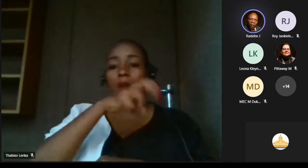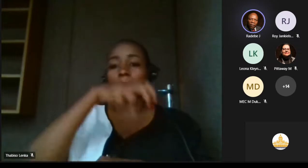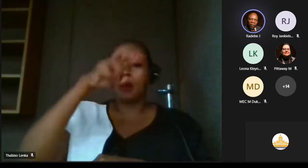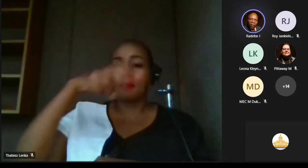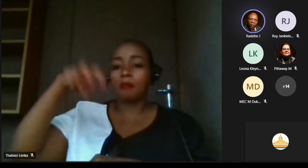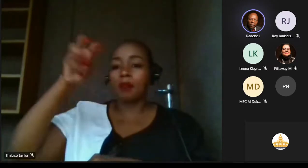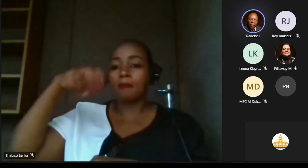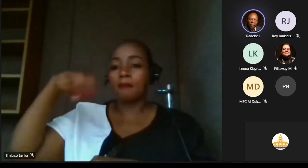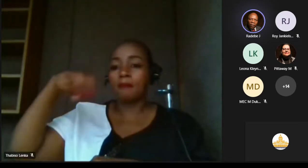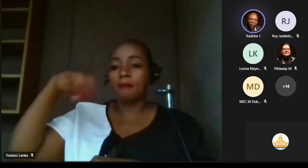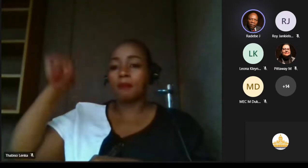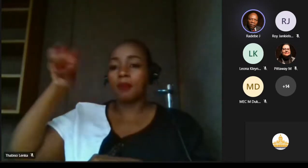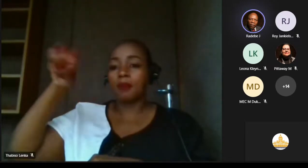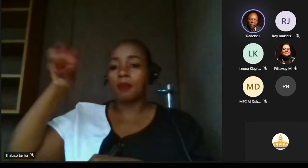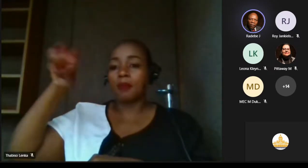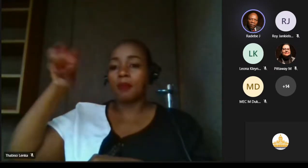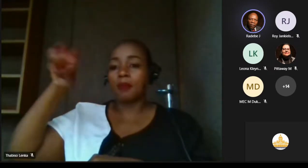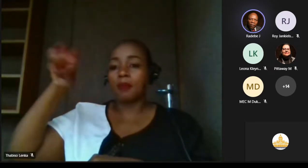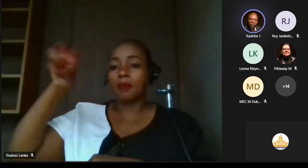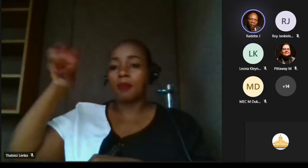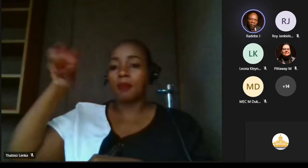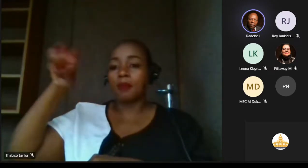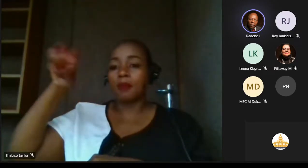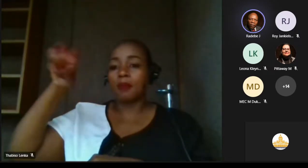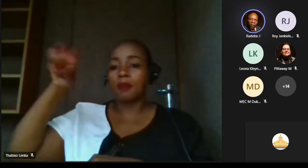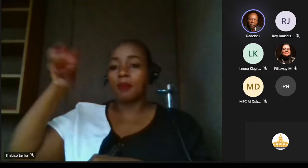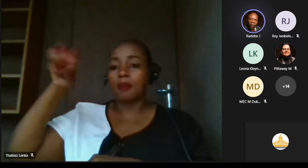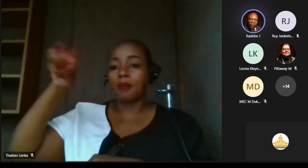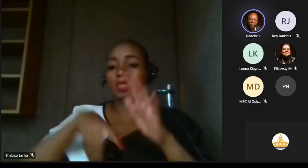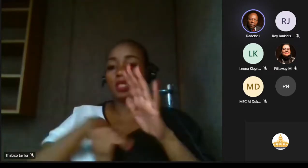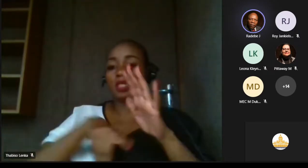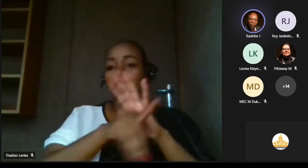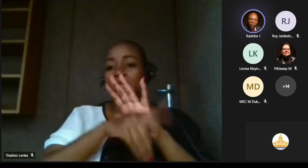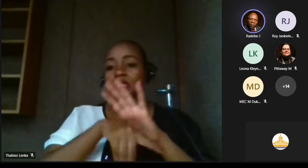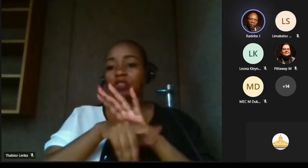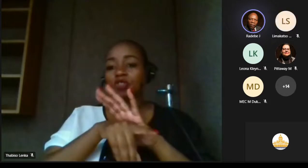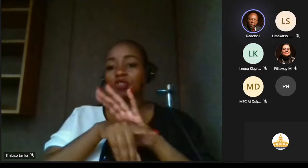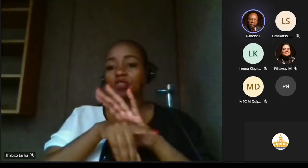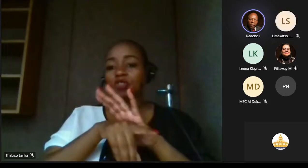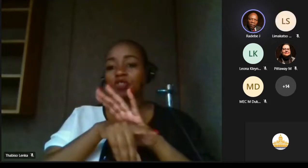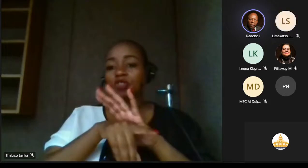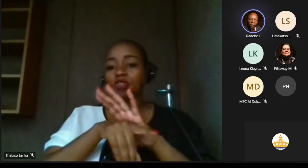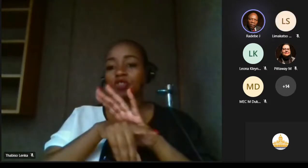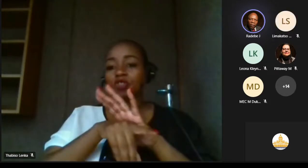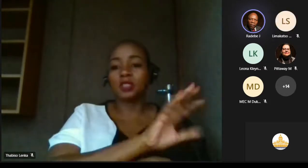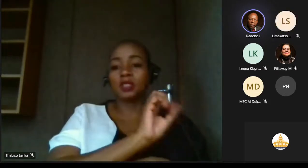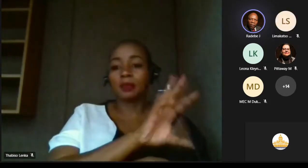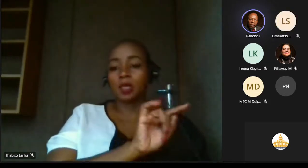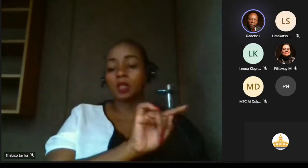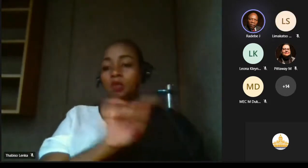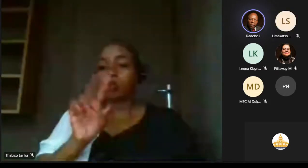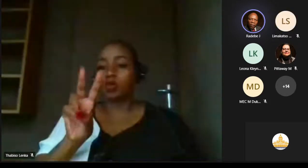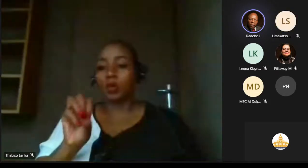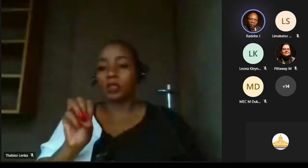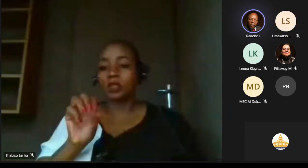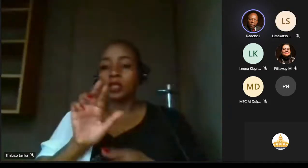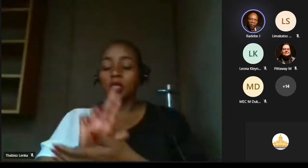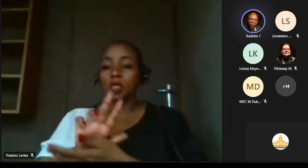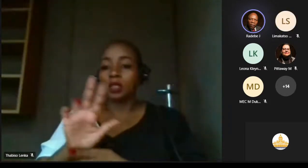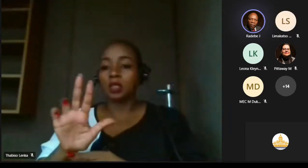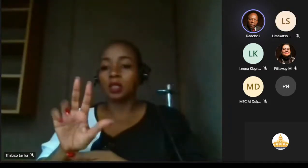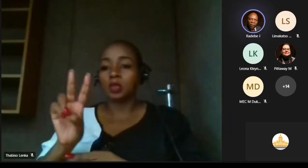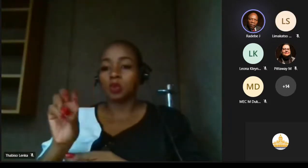and metro from the 15th of September 2020 to the 18th of September 2020. And